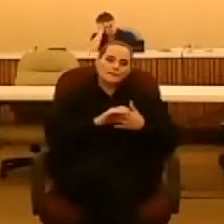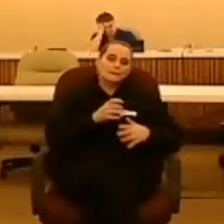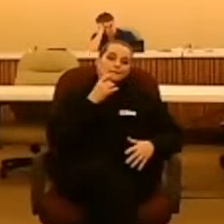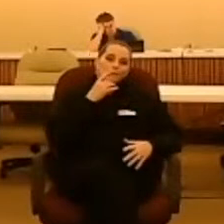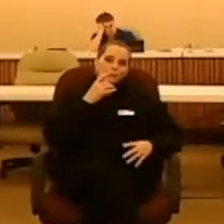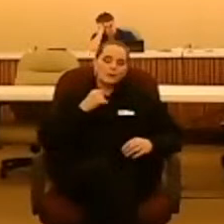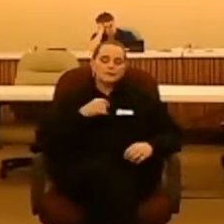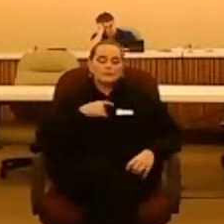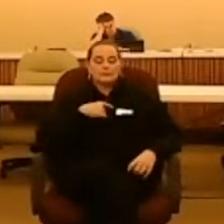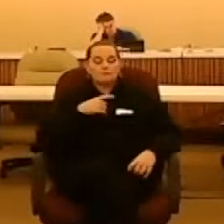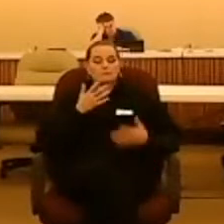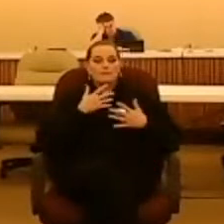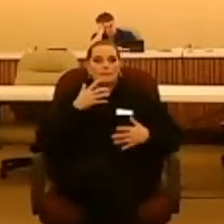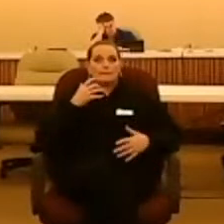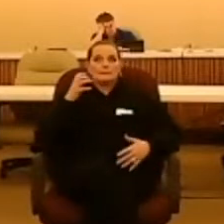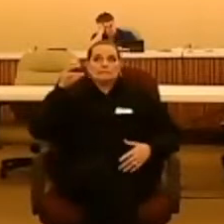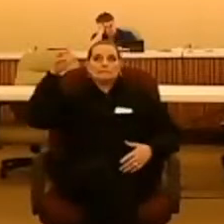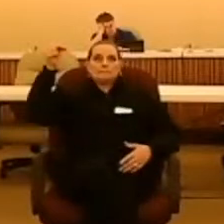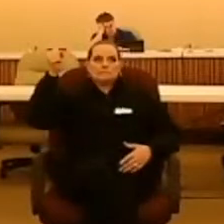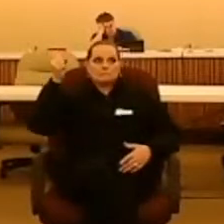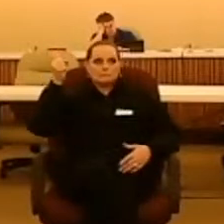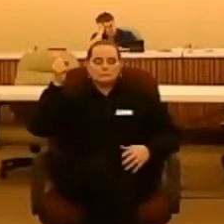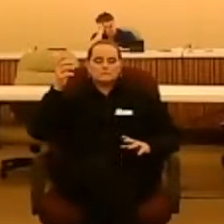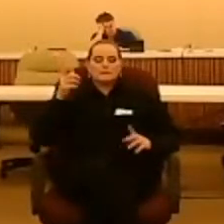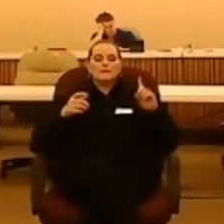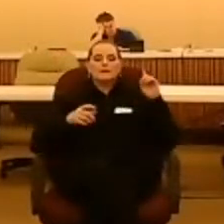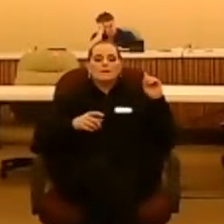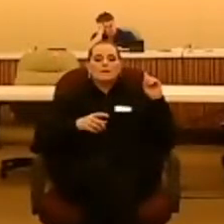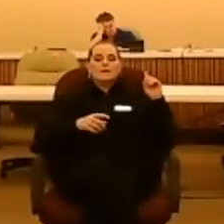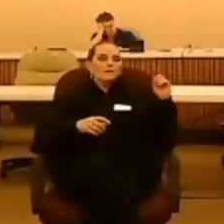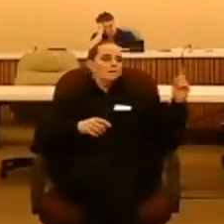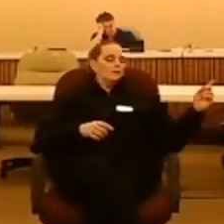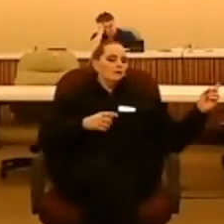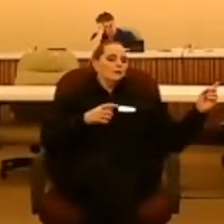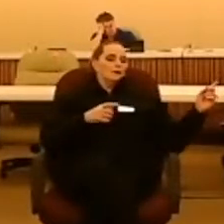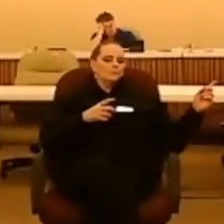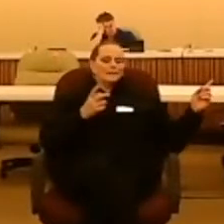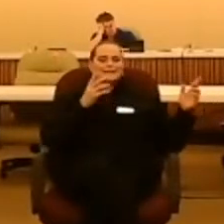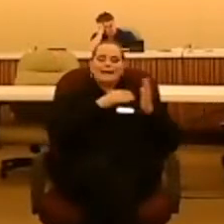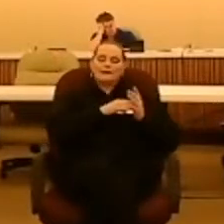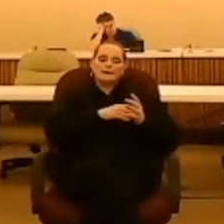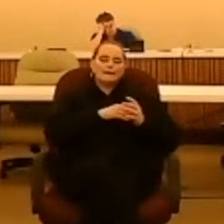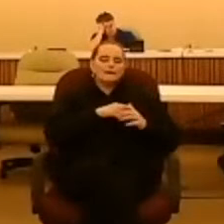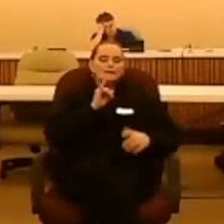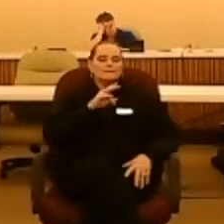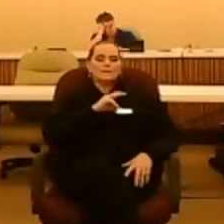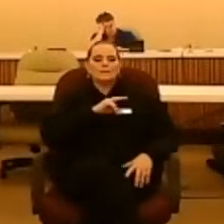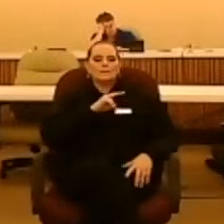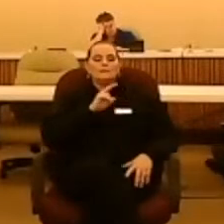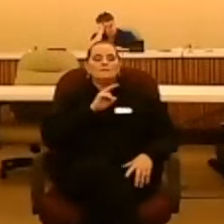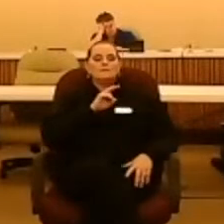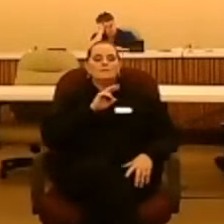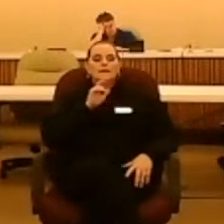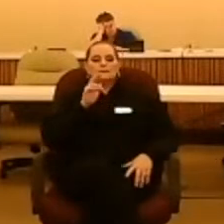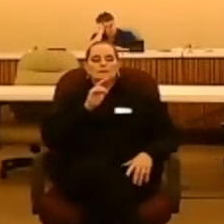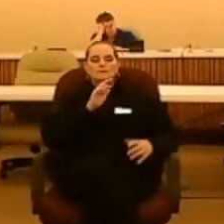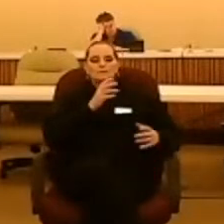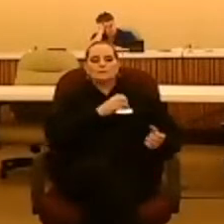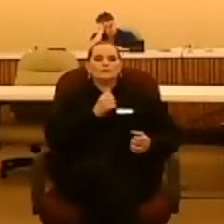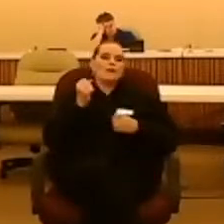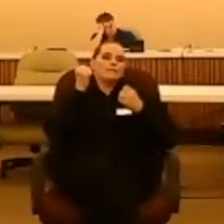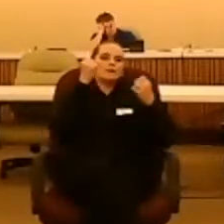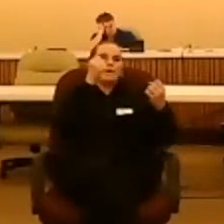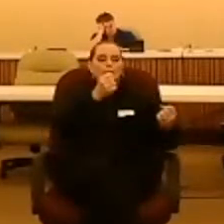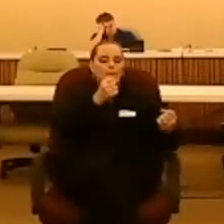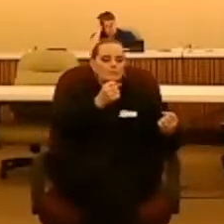reaching, but the one thing even with the line of sight, if someone's coming around, by the time you get out there, it